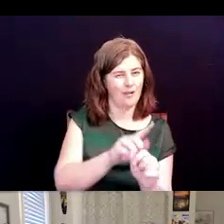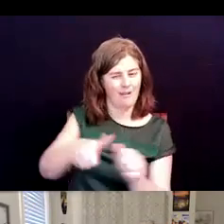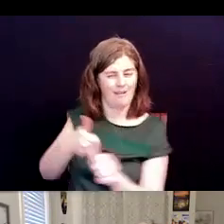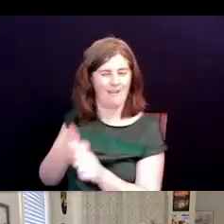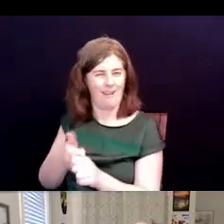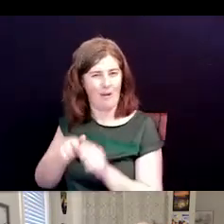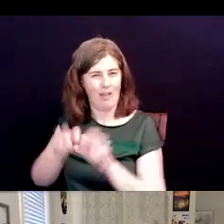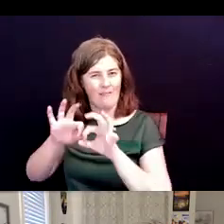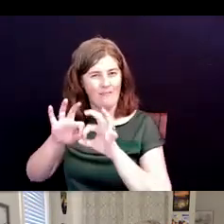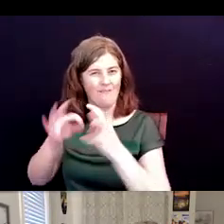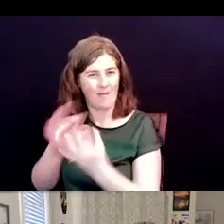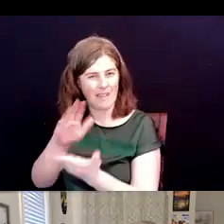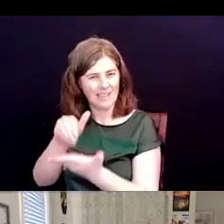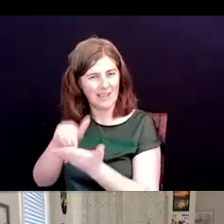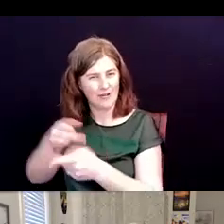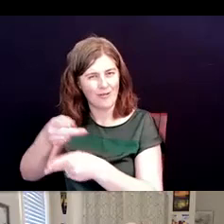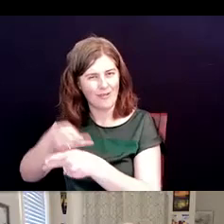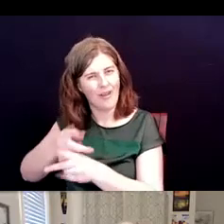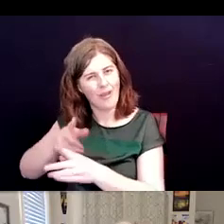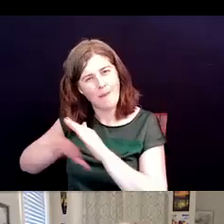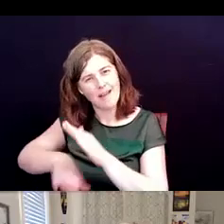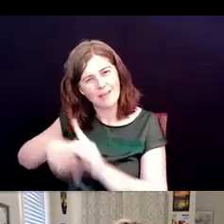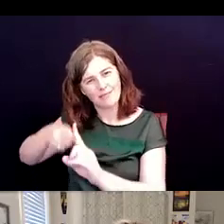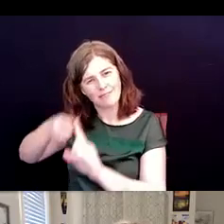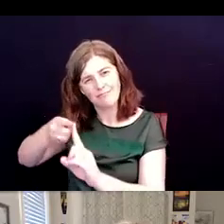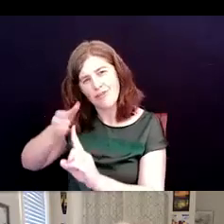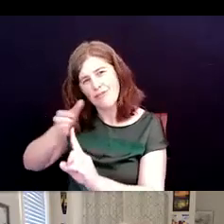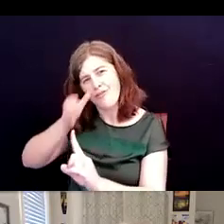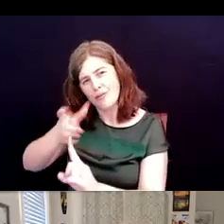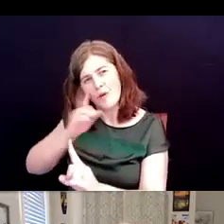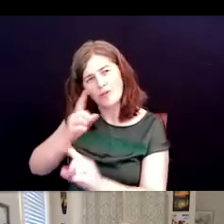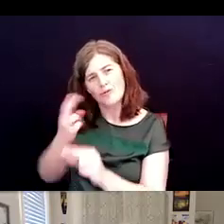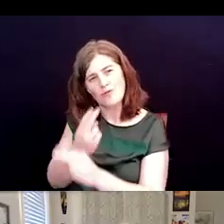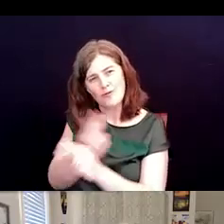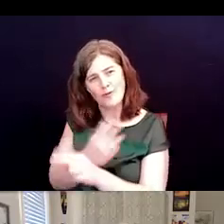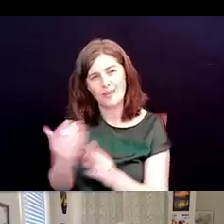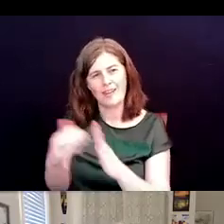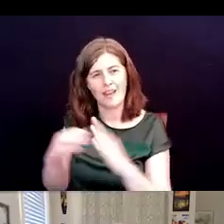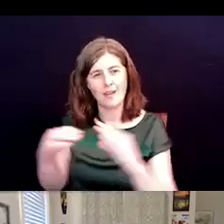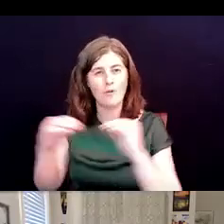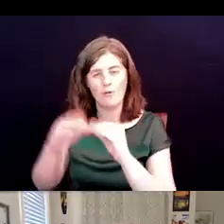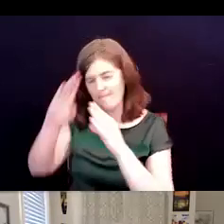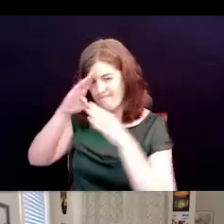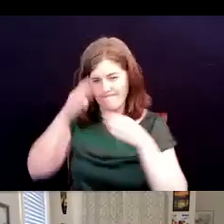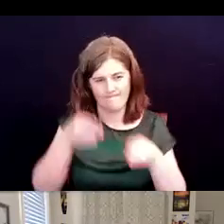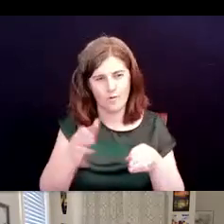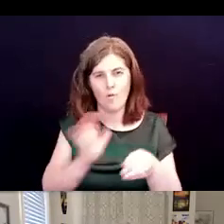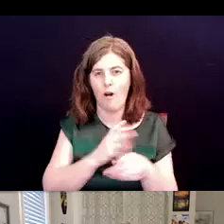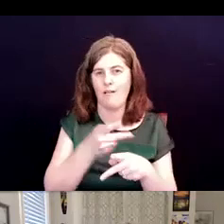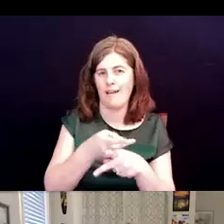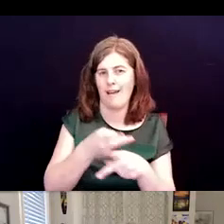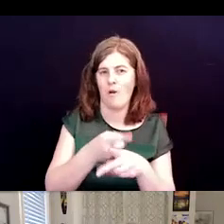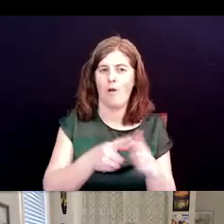care and the core concepts that we really want to bring back home and back home into the care that we provide to